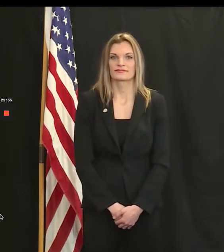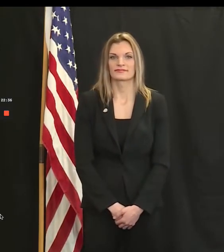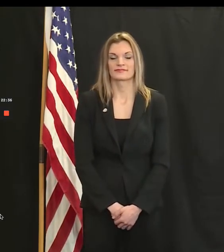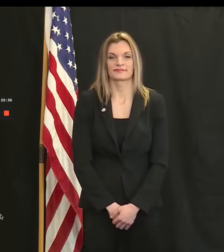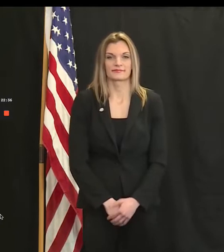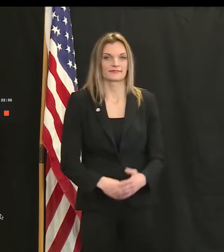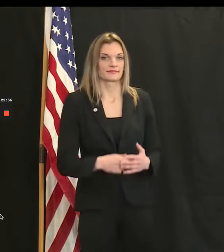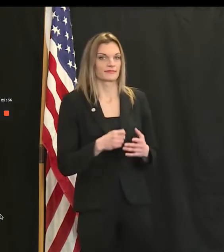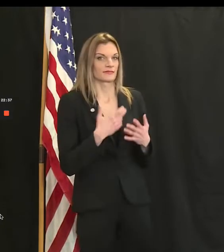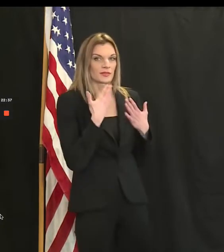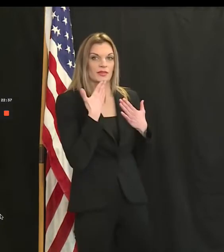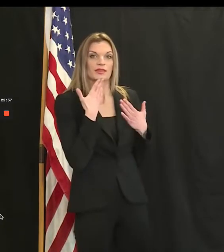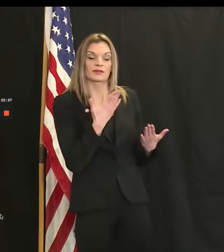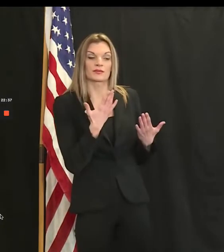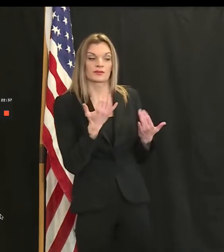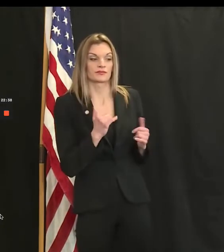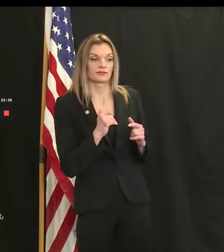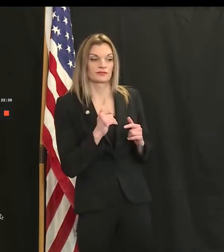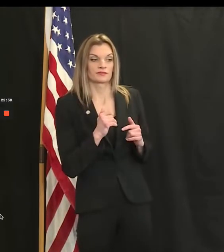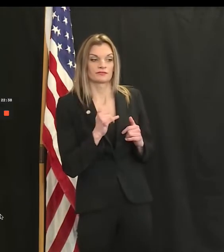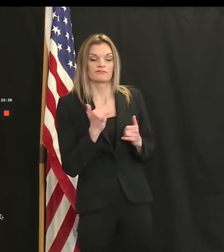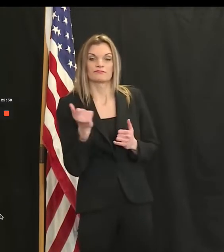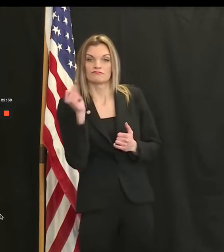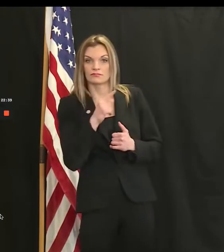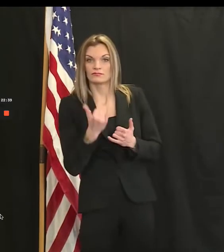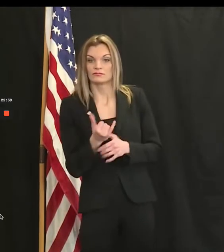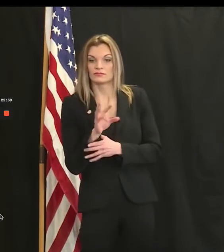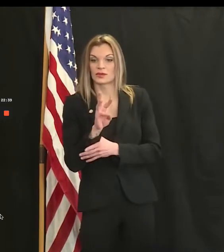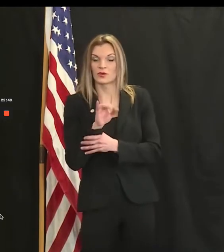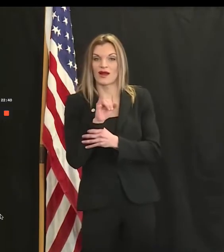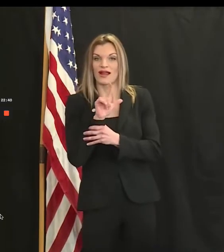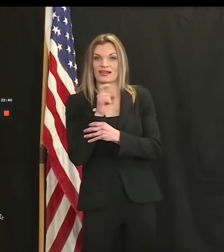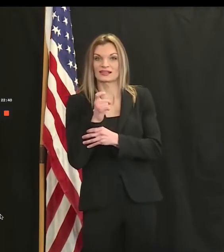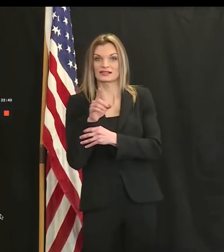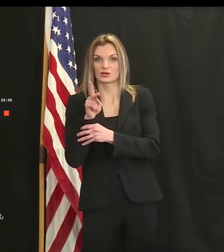Thank you, Prosecutor Worthy. Next is Christiana Ford from WILX.